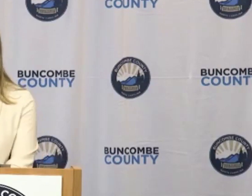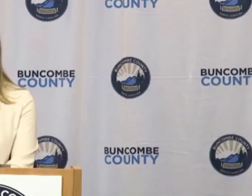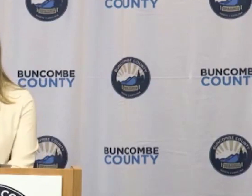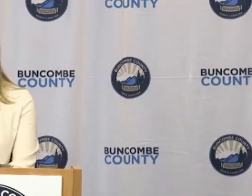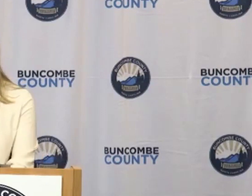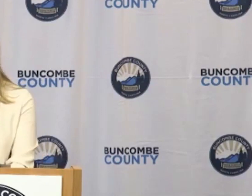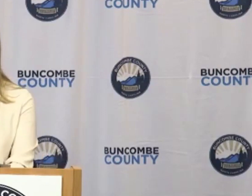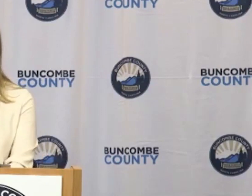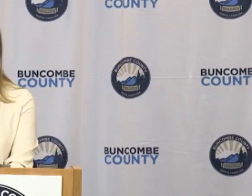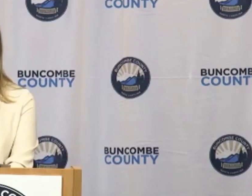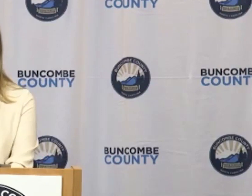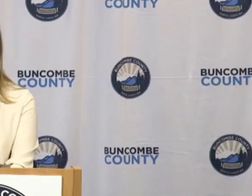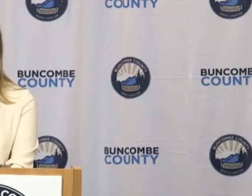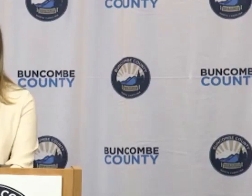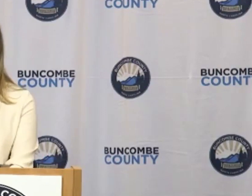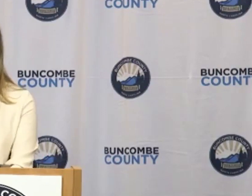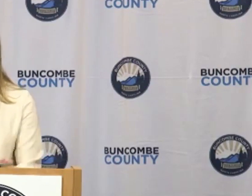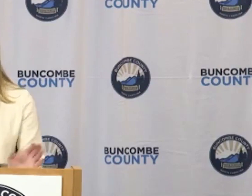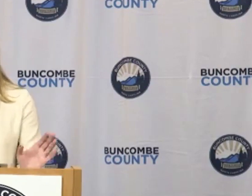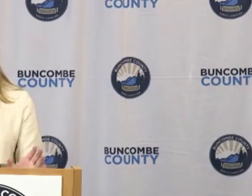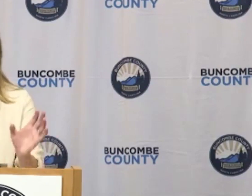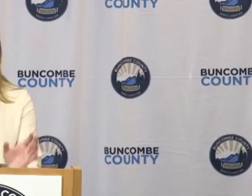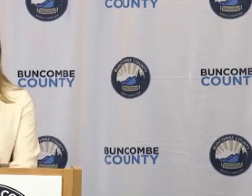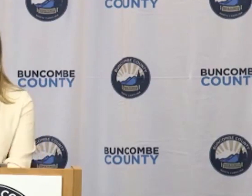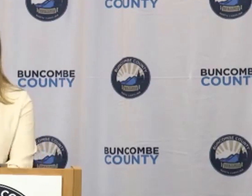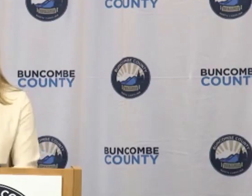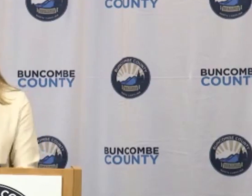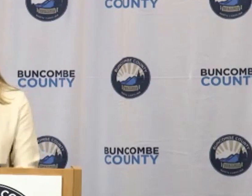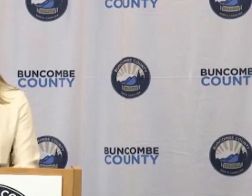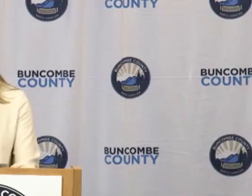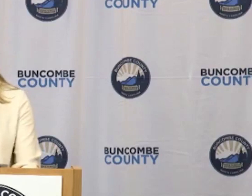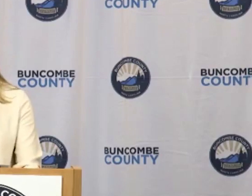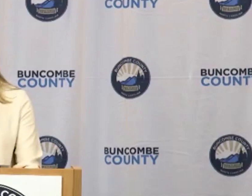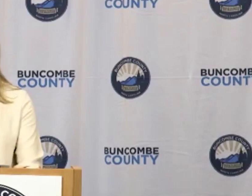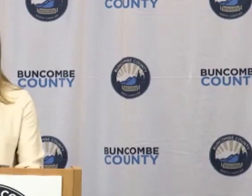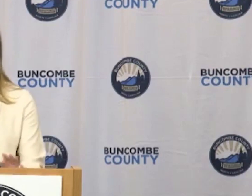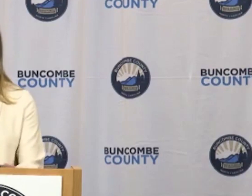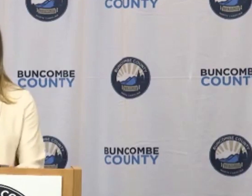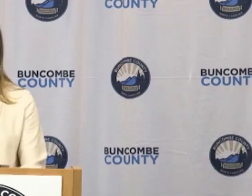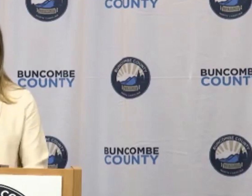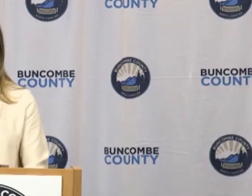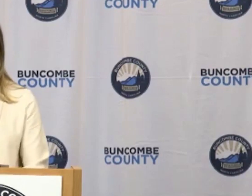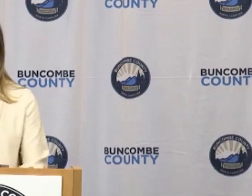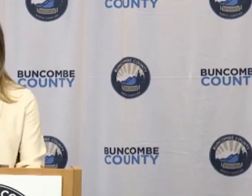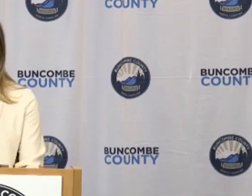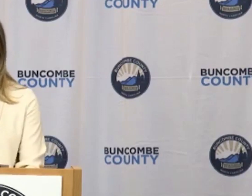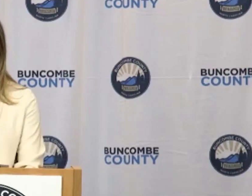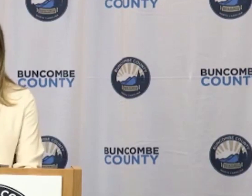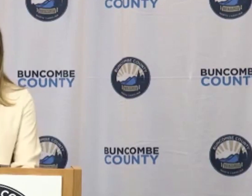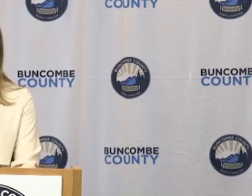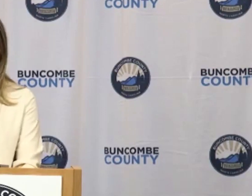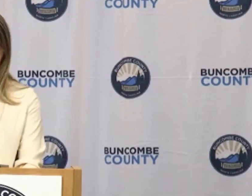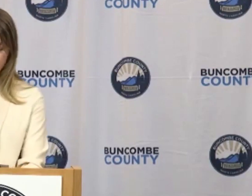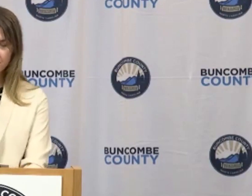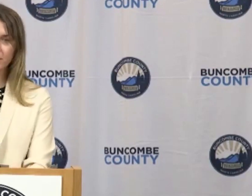to be open until March 31st. So it's kind of a tiered application process for specific populations. So